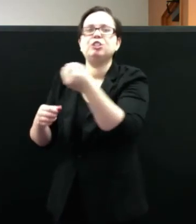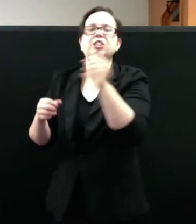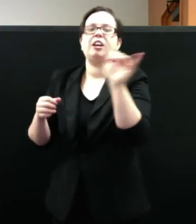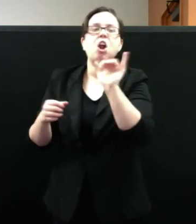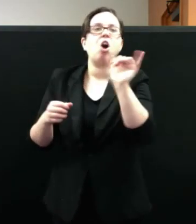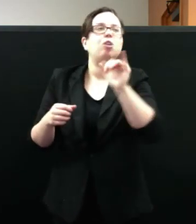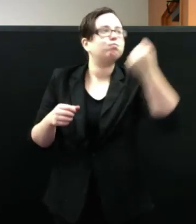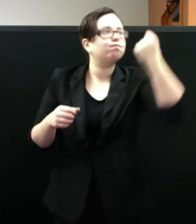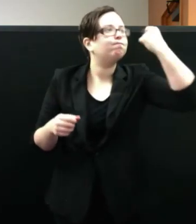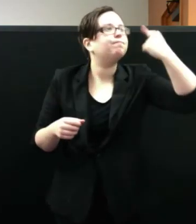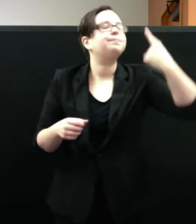Thank you.